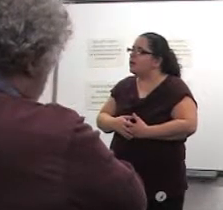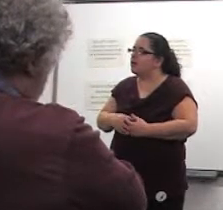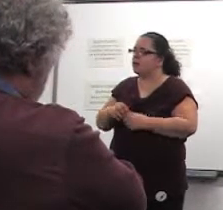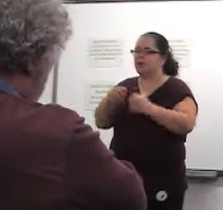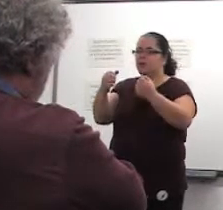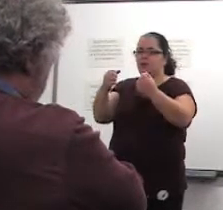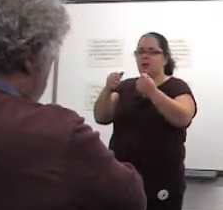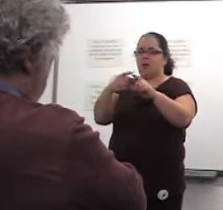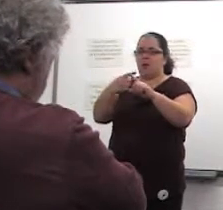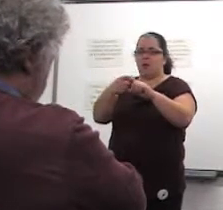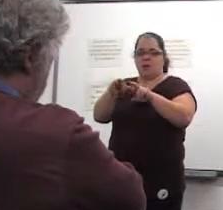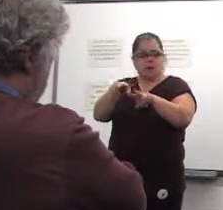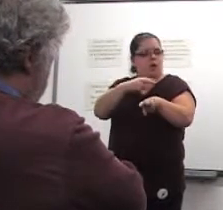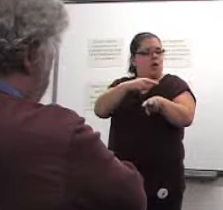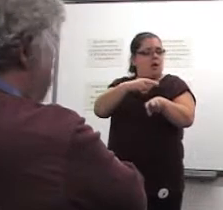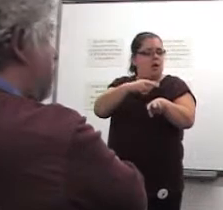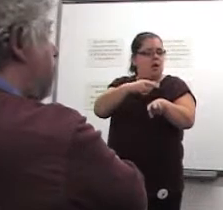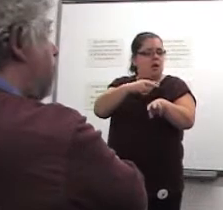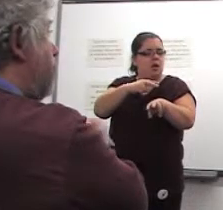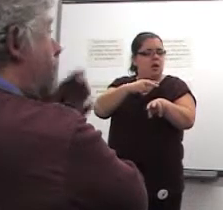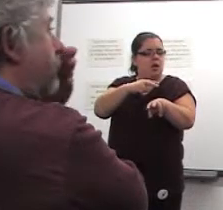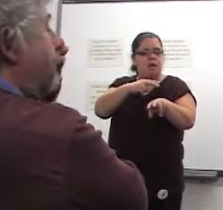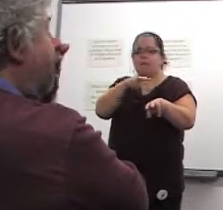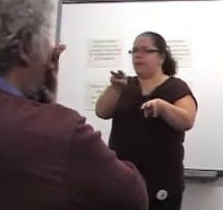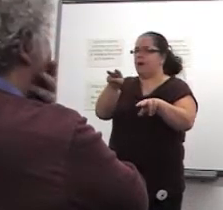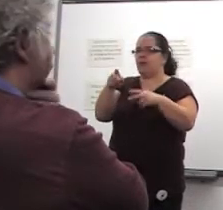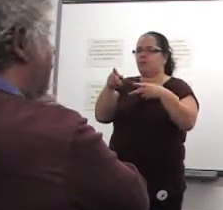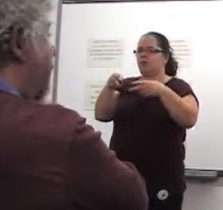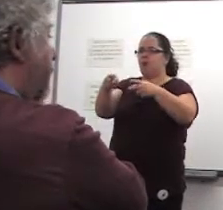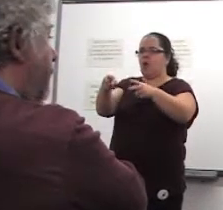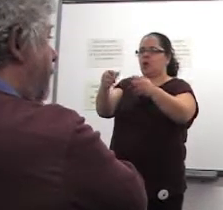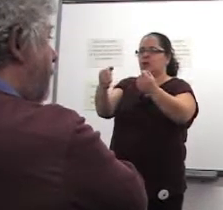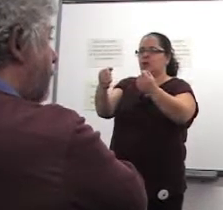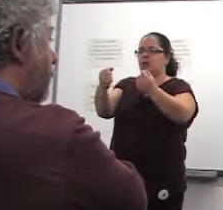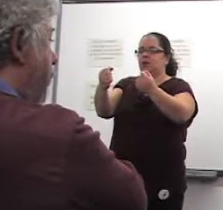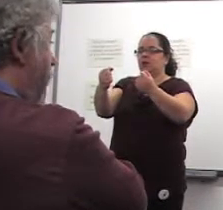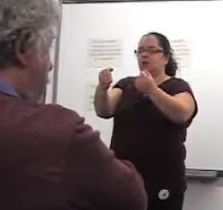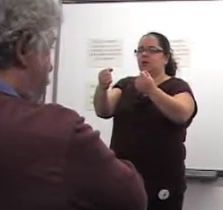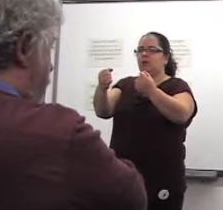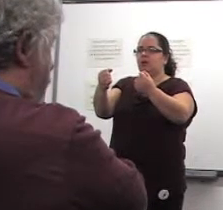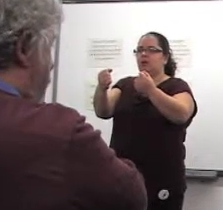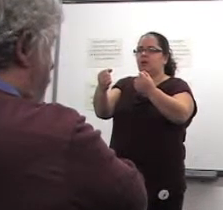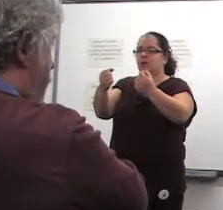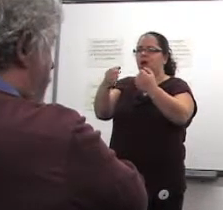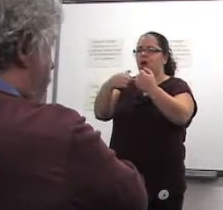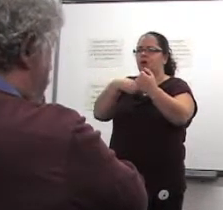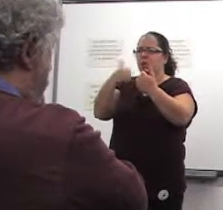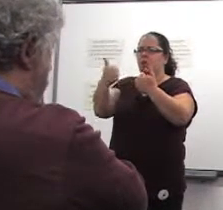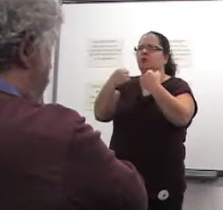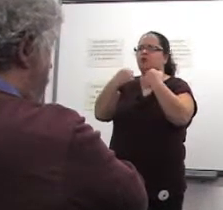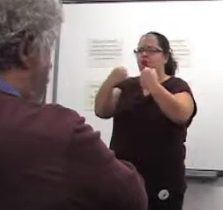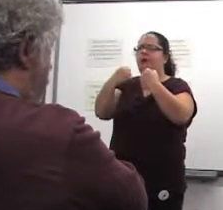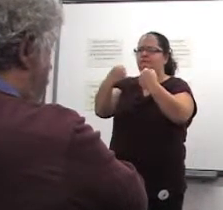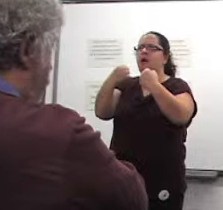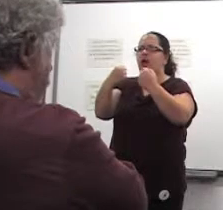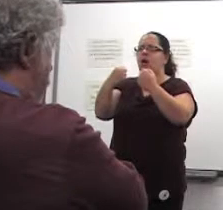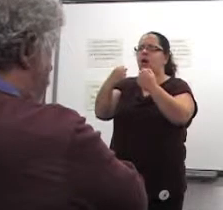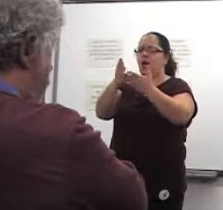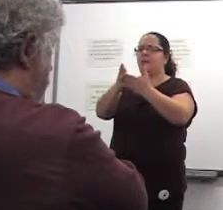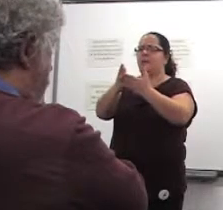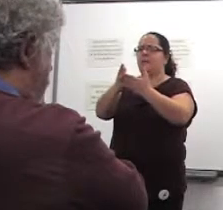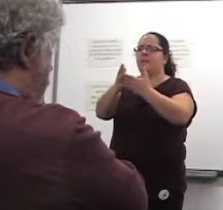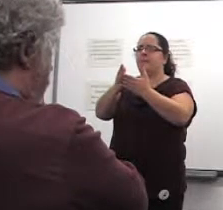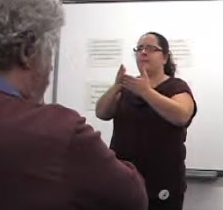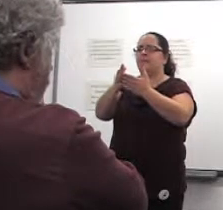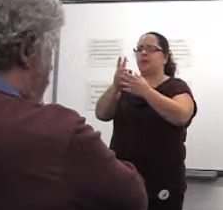He turned quickly now to look at her, and then turned back to the road ahead. He was a good driver. In